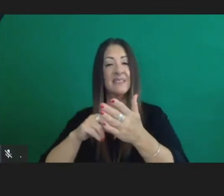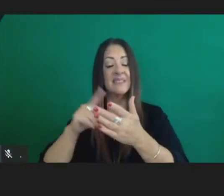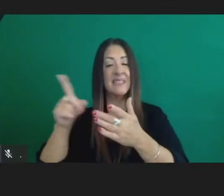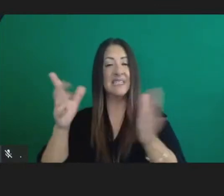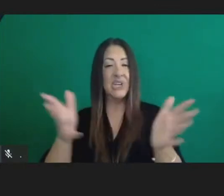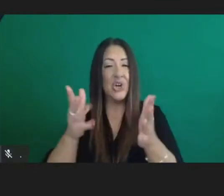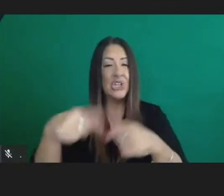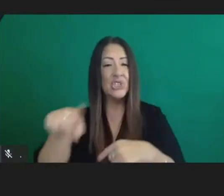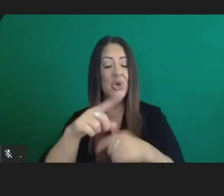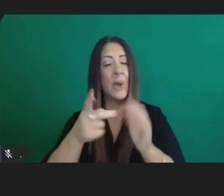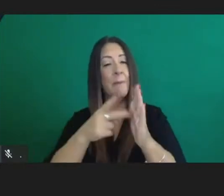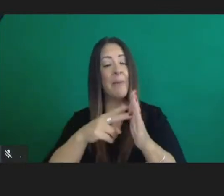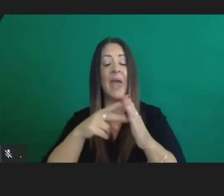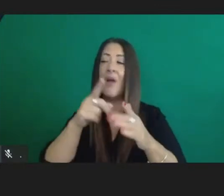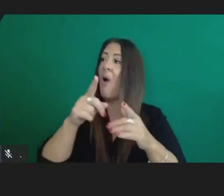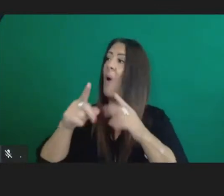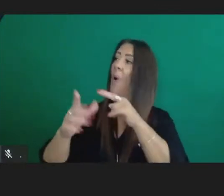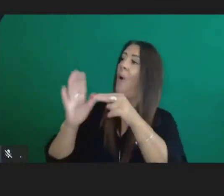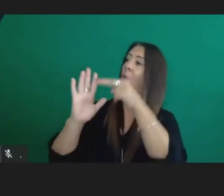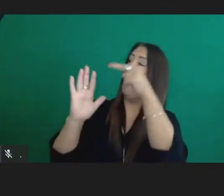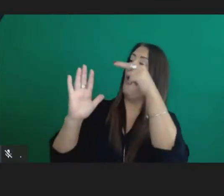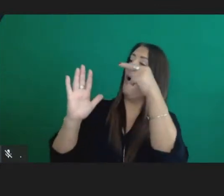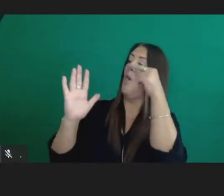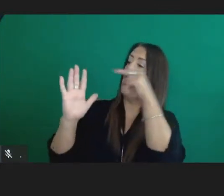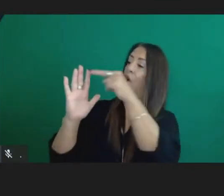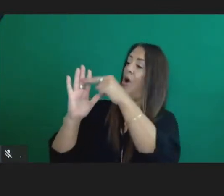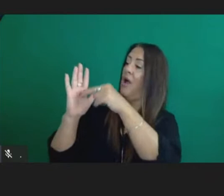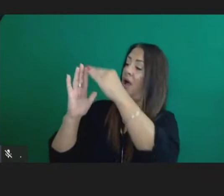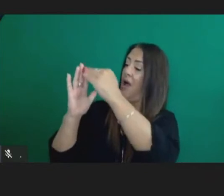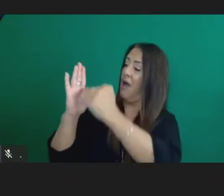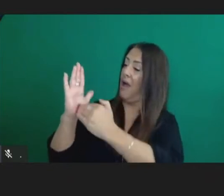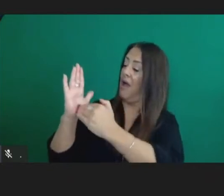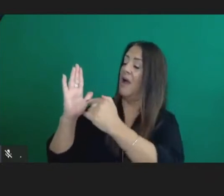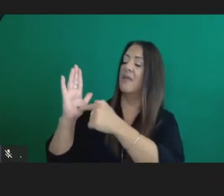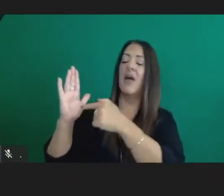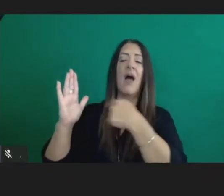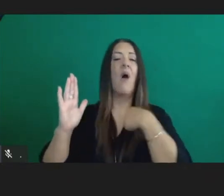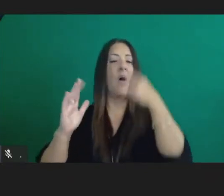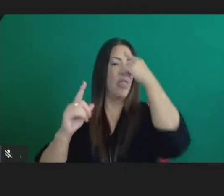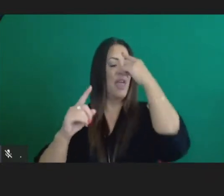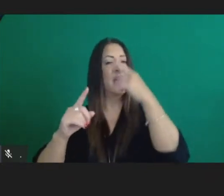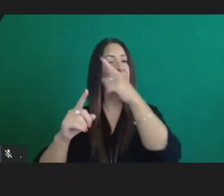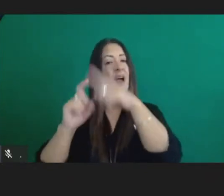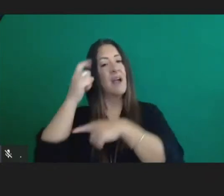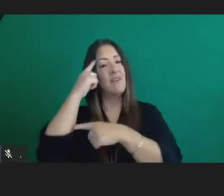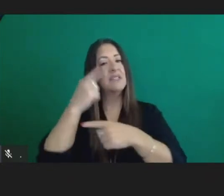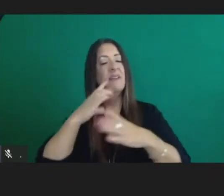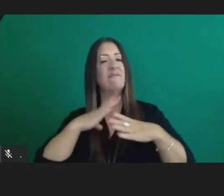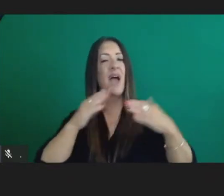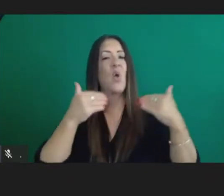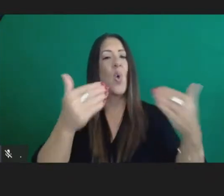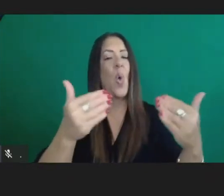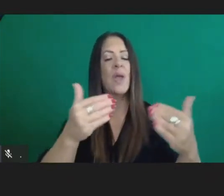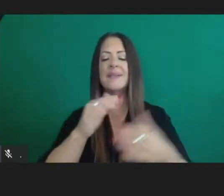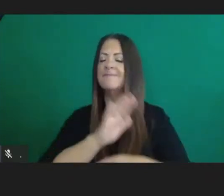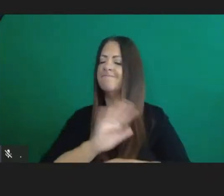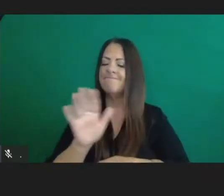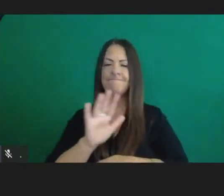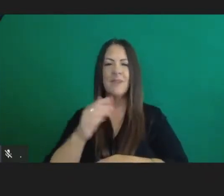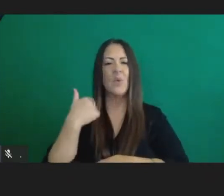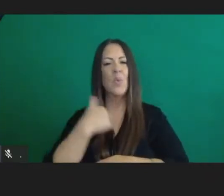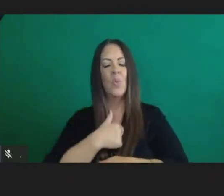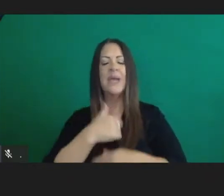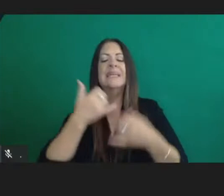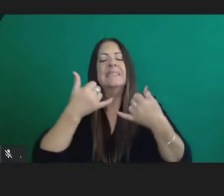emphasize it here today, that we believe and still really support the messaging that you